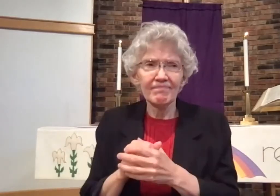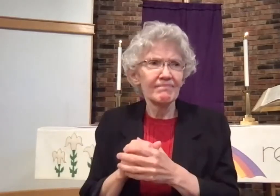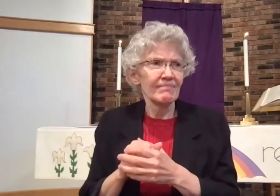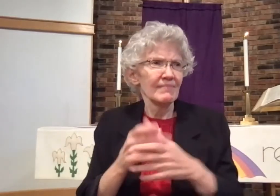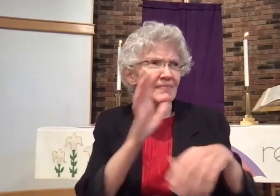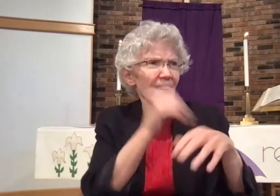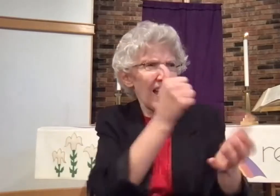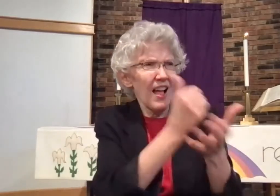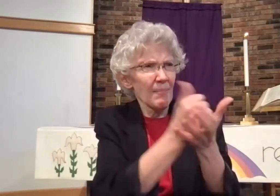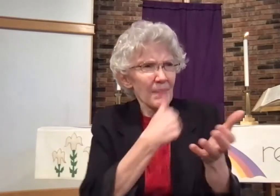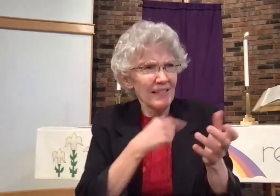Third,